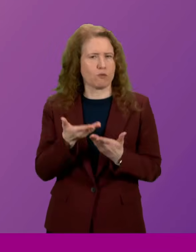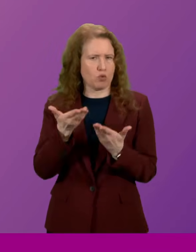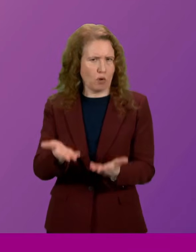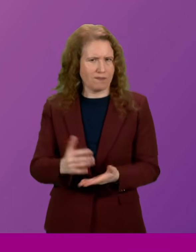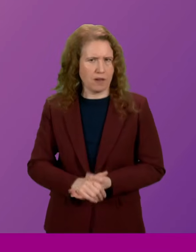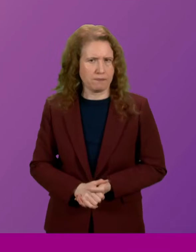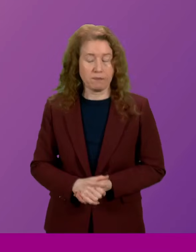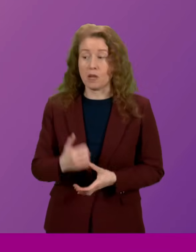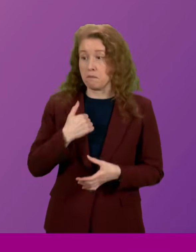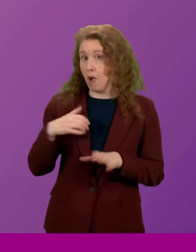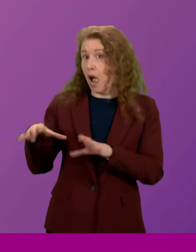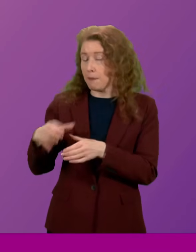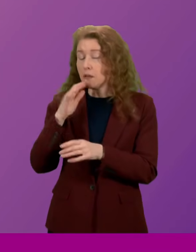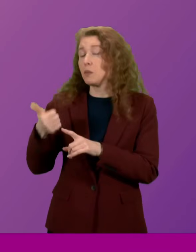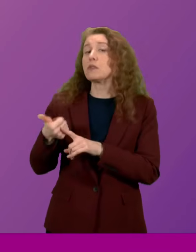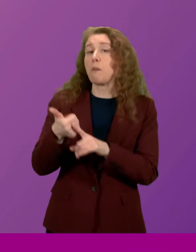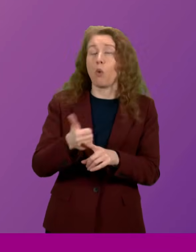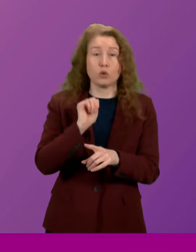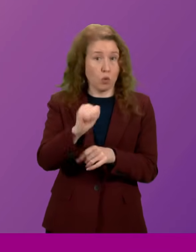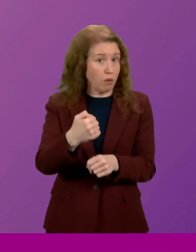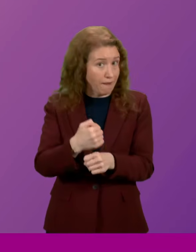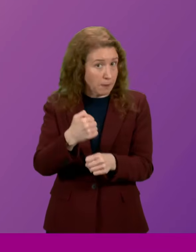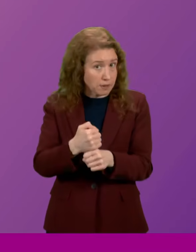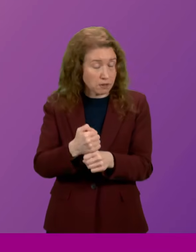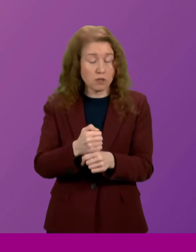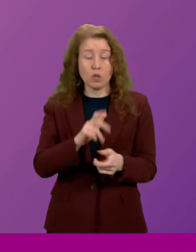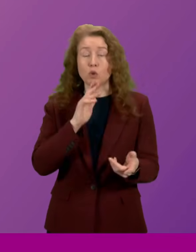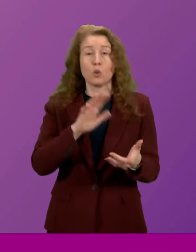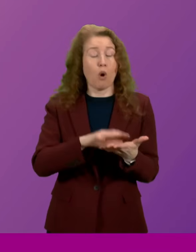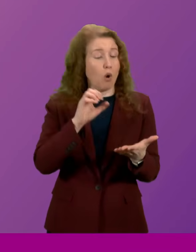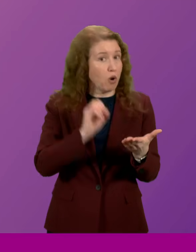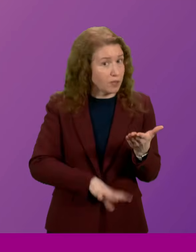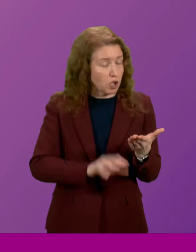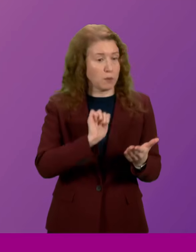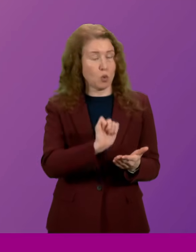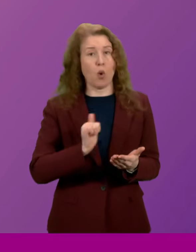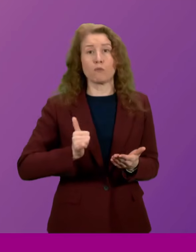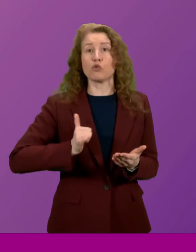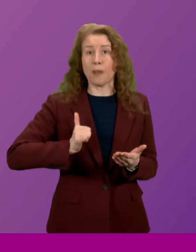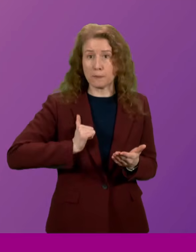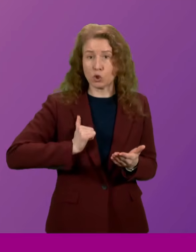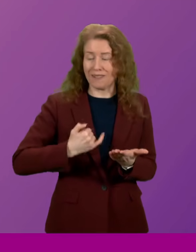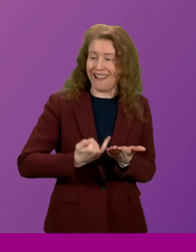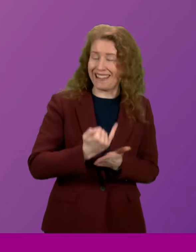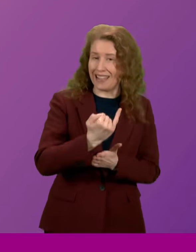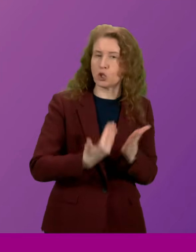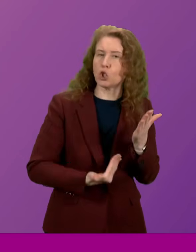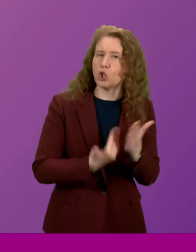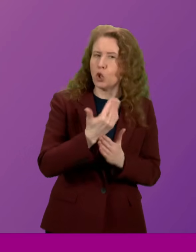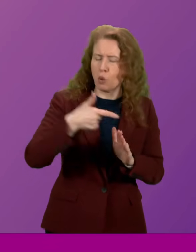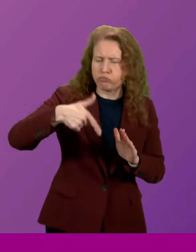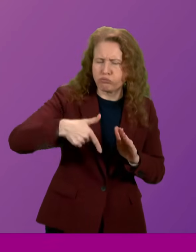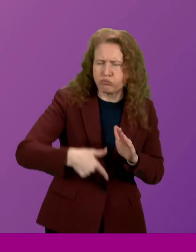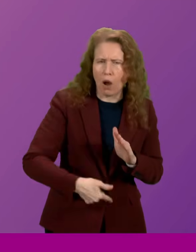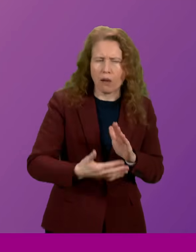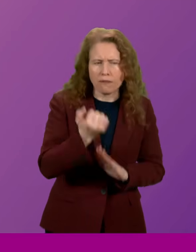today. My party will support his government to overturn its presumption against new developments. We will give him the